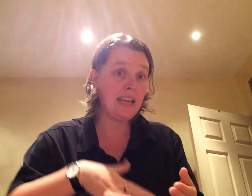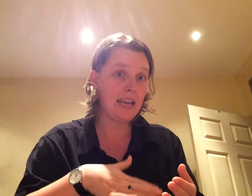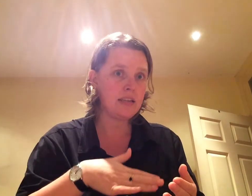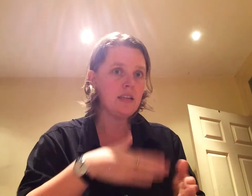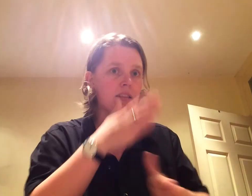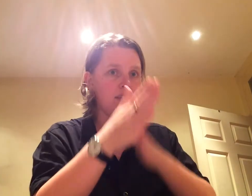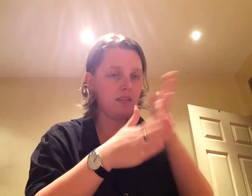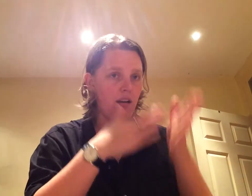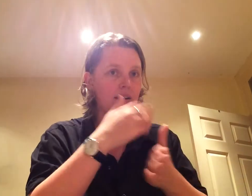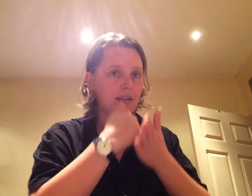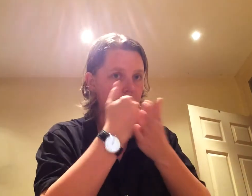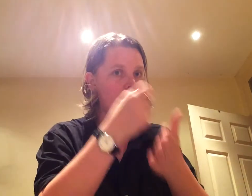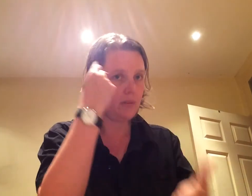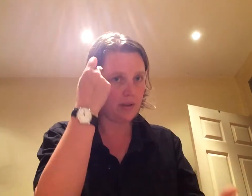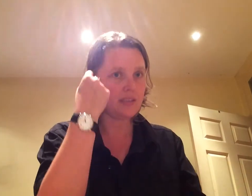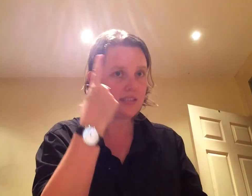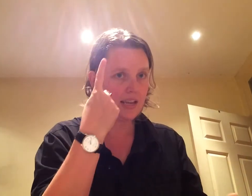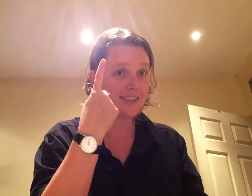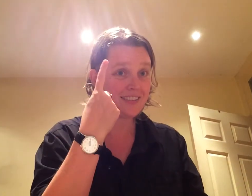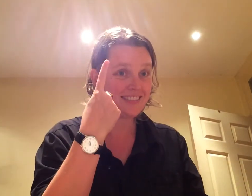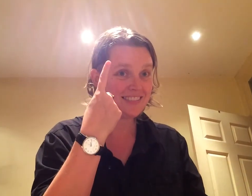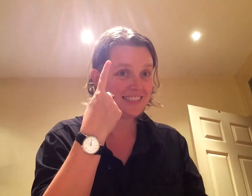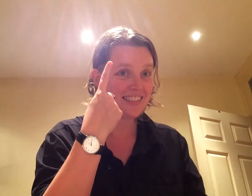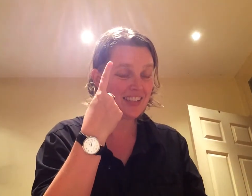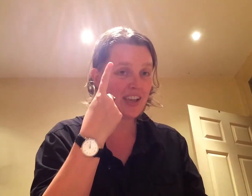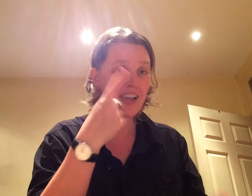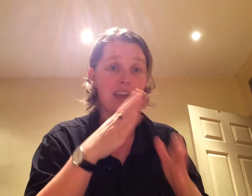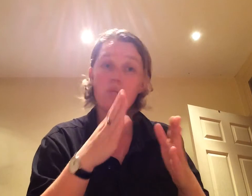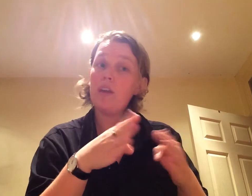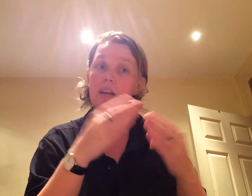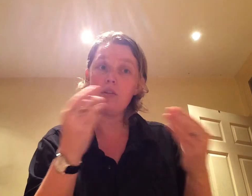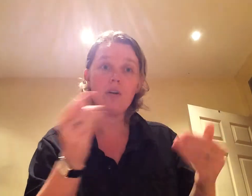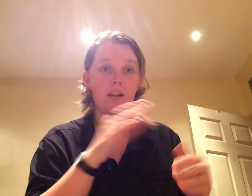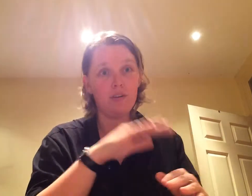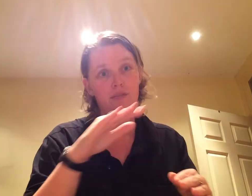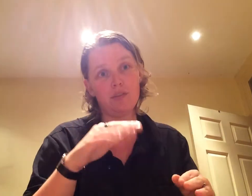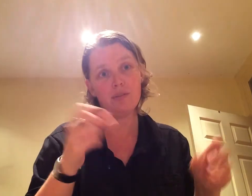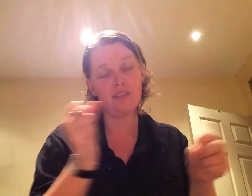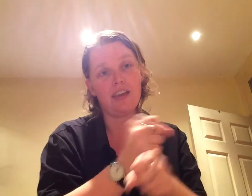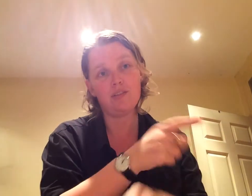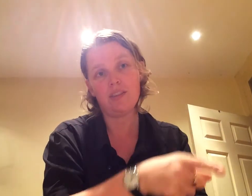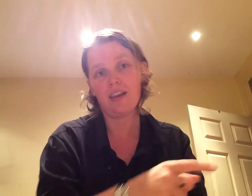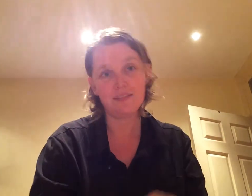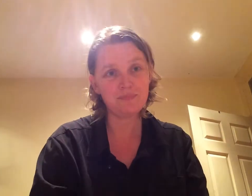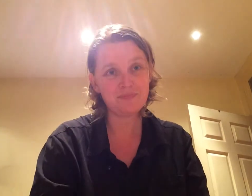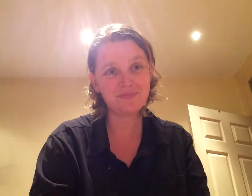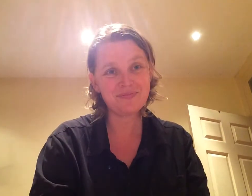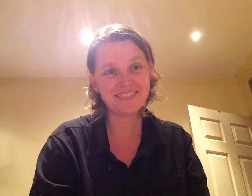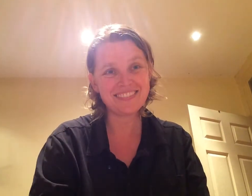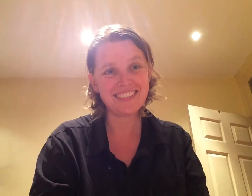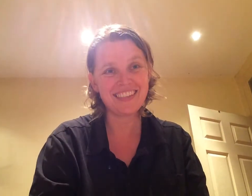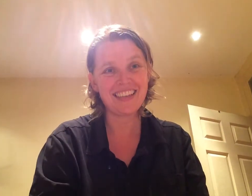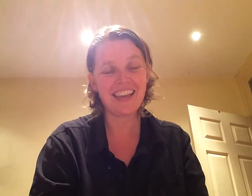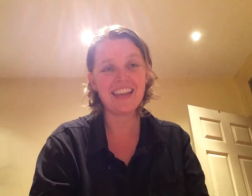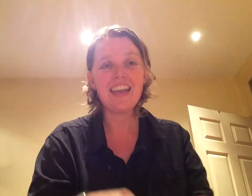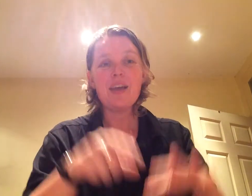need the signing to help them understand. Okay, and we have quite a lot of children that do that. Okay,